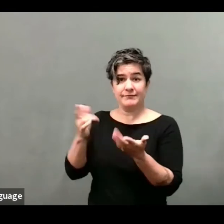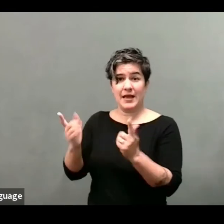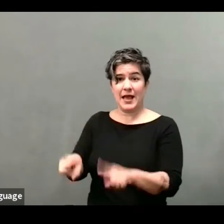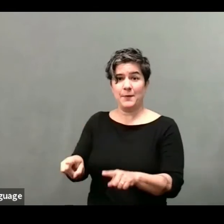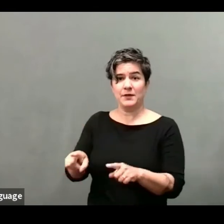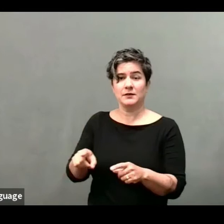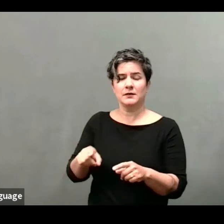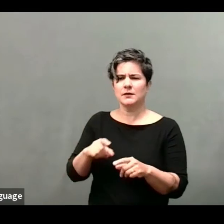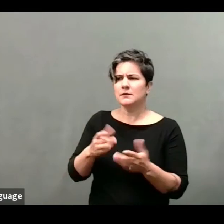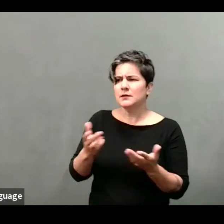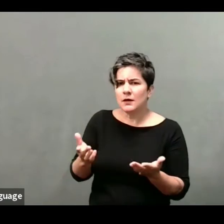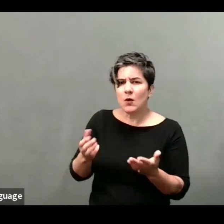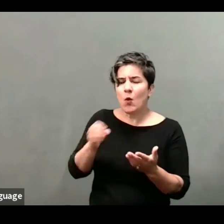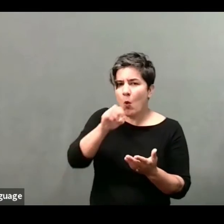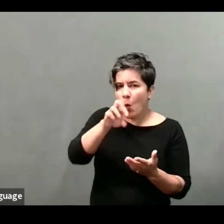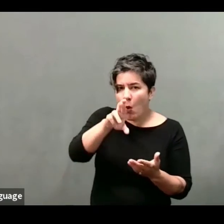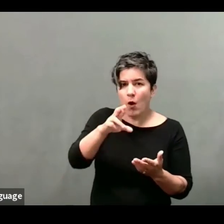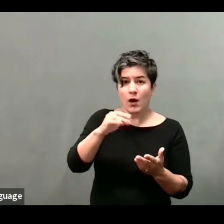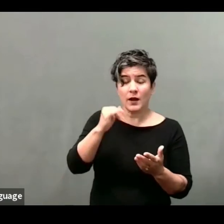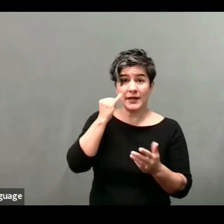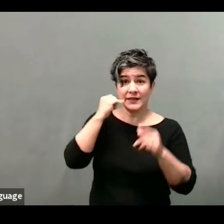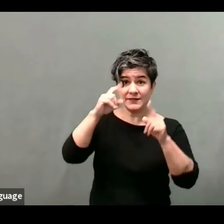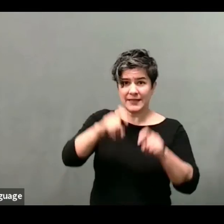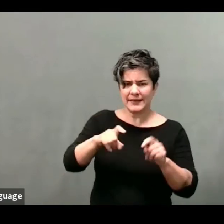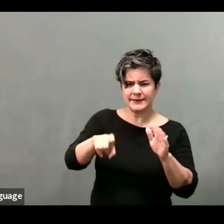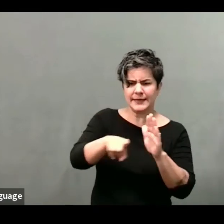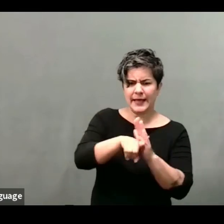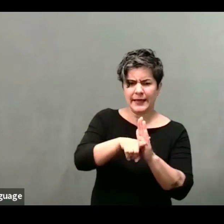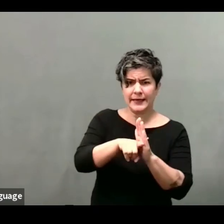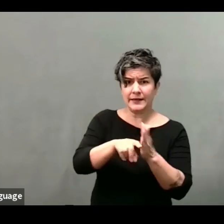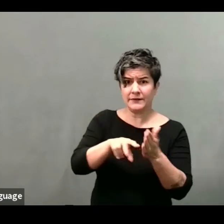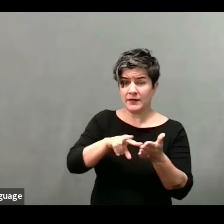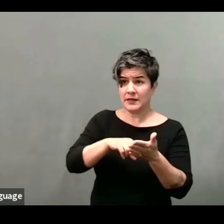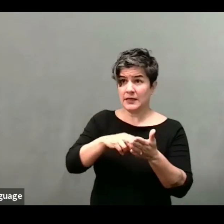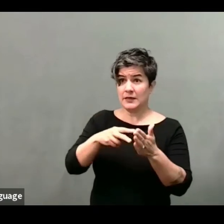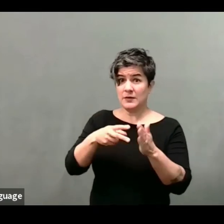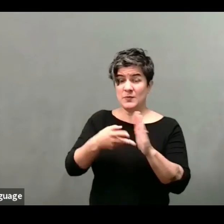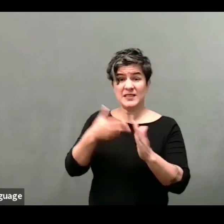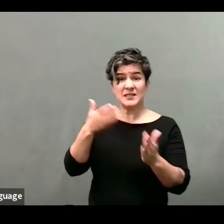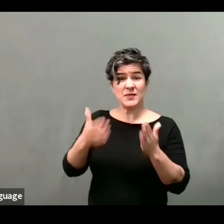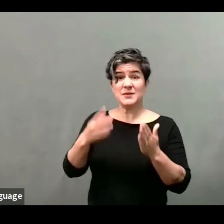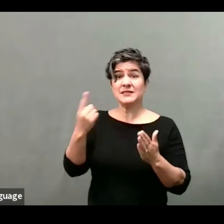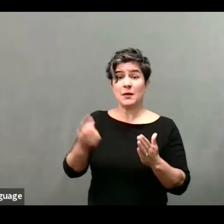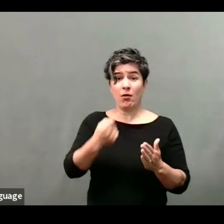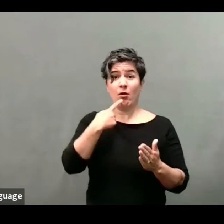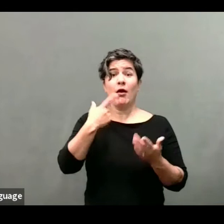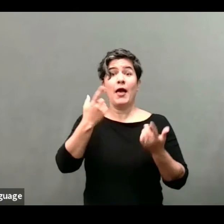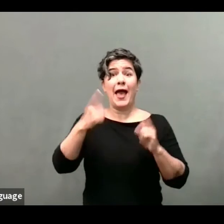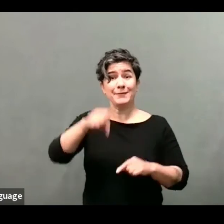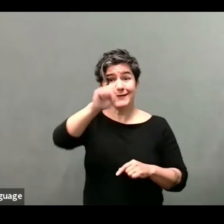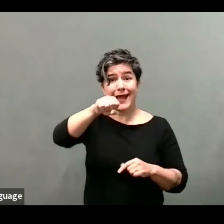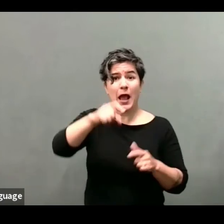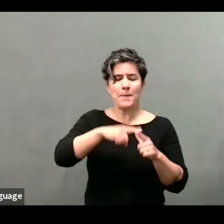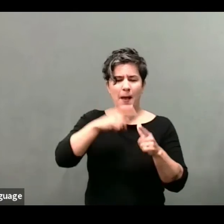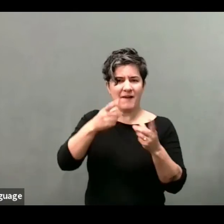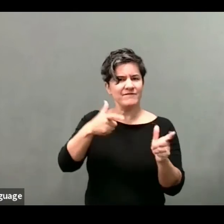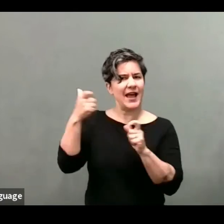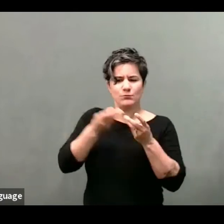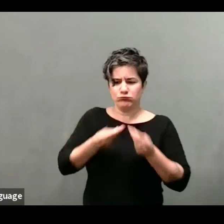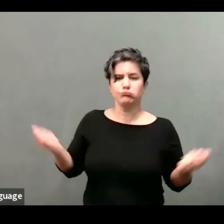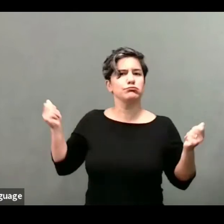for sure whether a drug may have just been metabolized by the patient's system already and therefore undetectable or